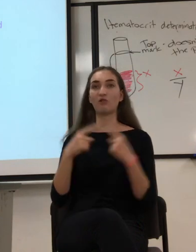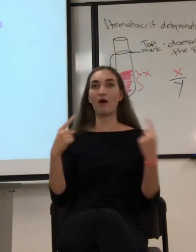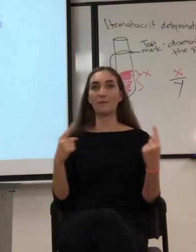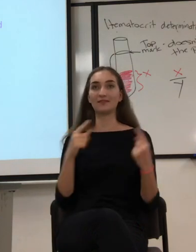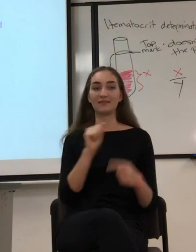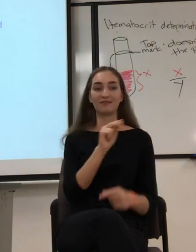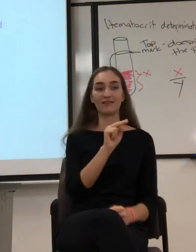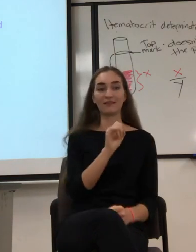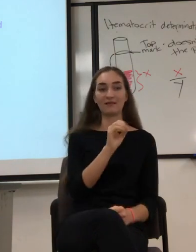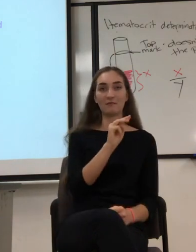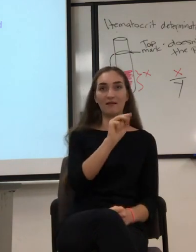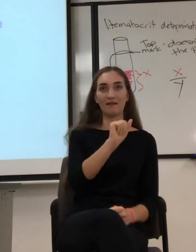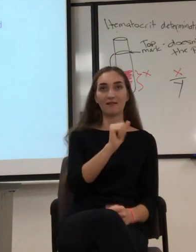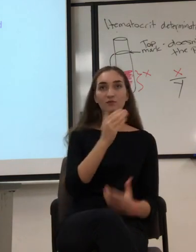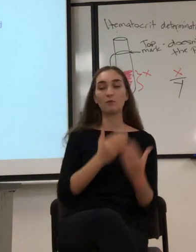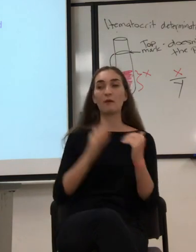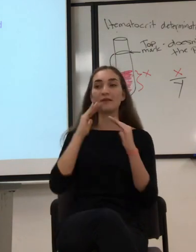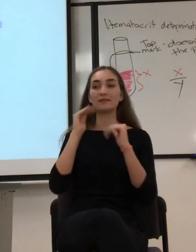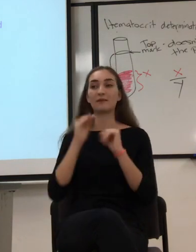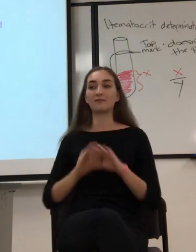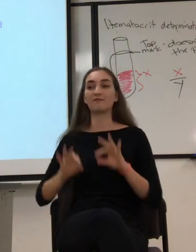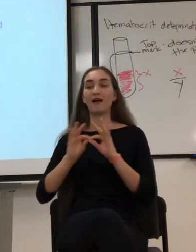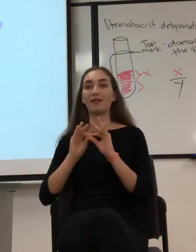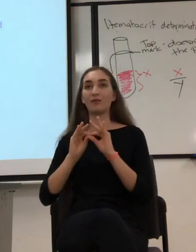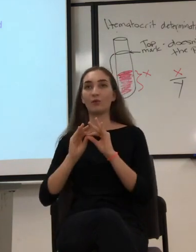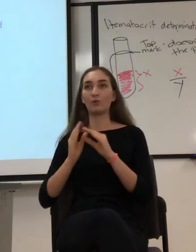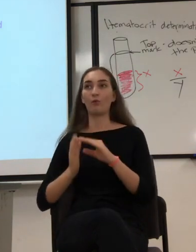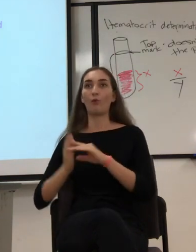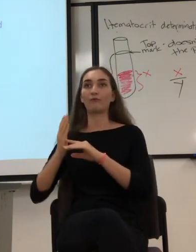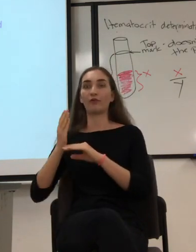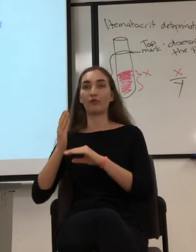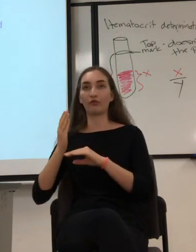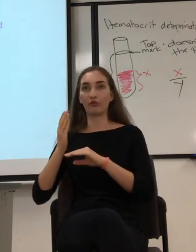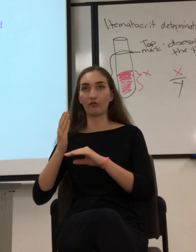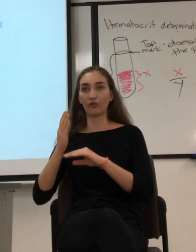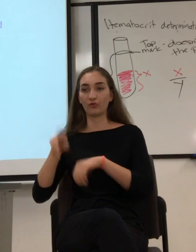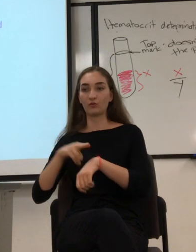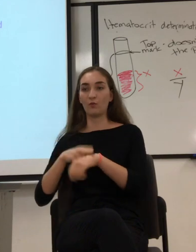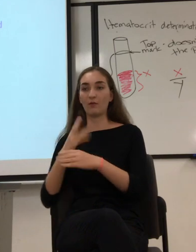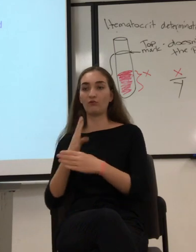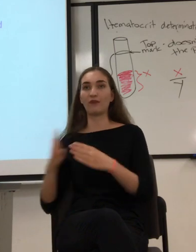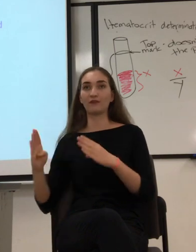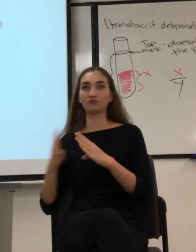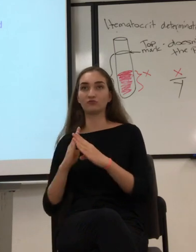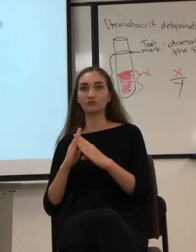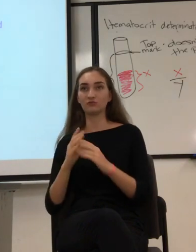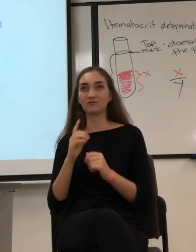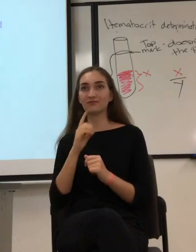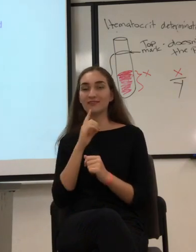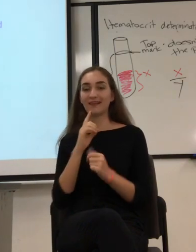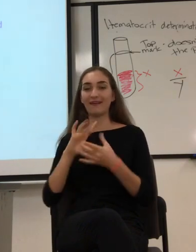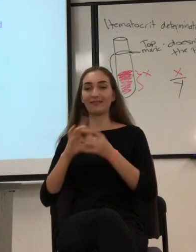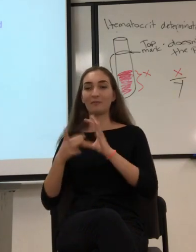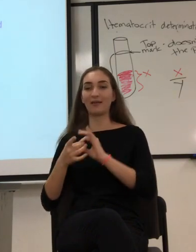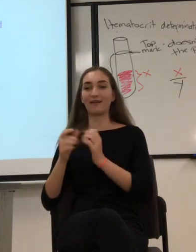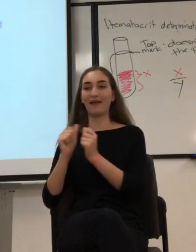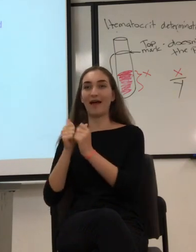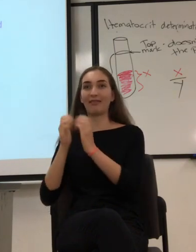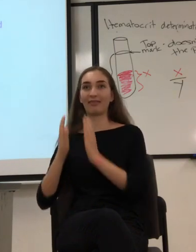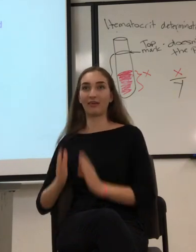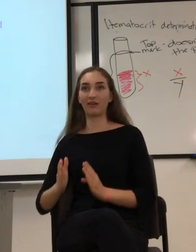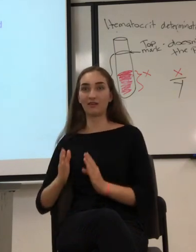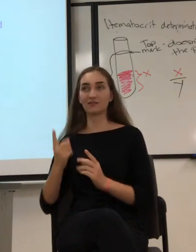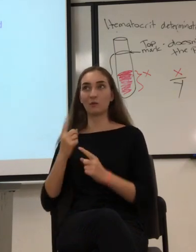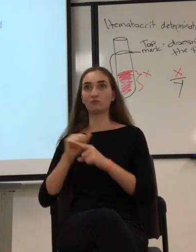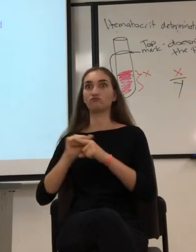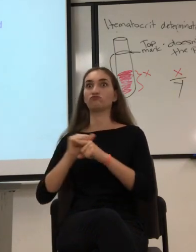value greater than the normal range. We say Olympic athlete, someone who's training a lot, training increases